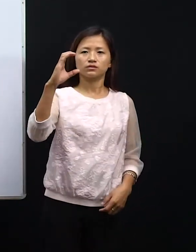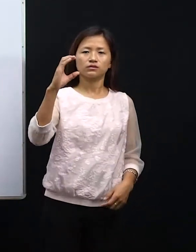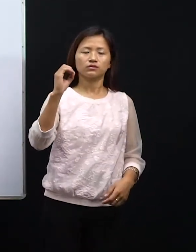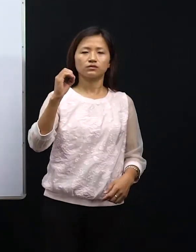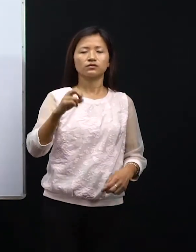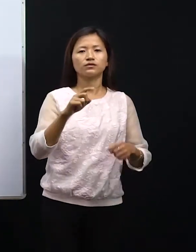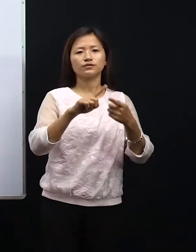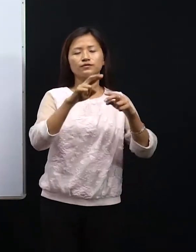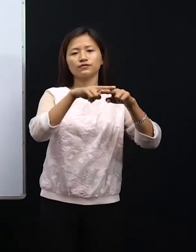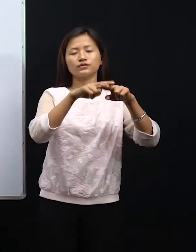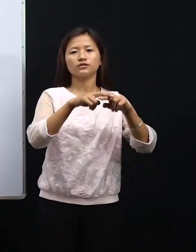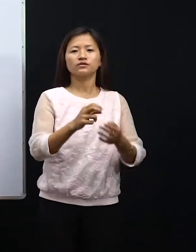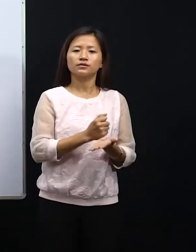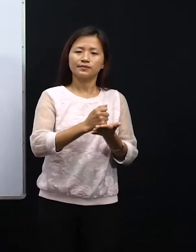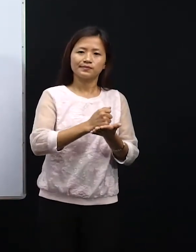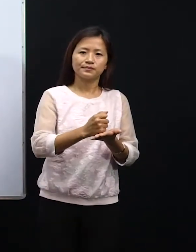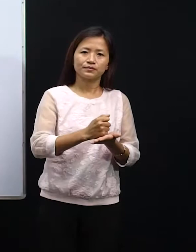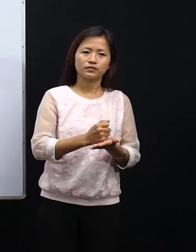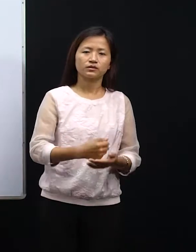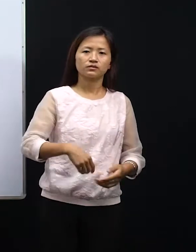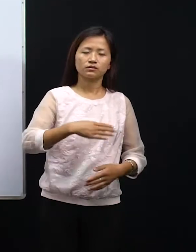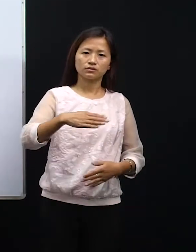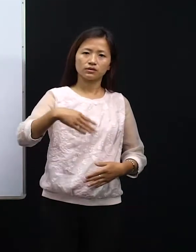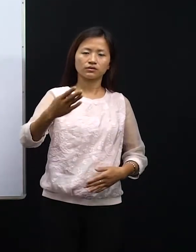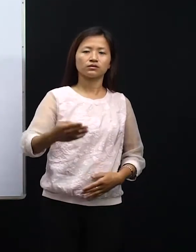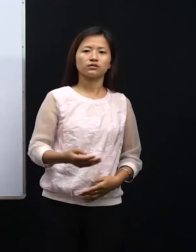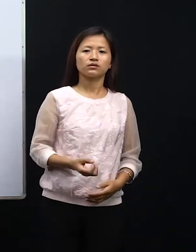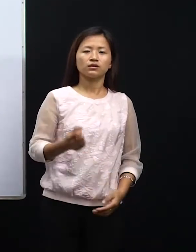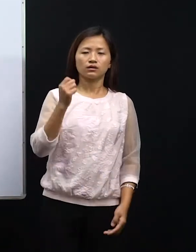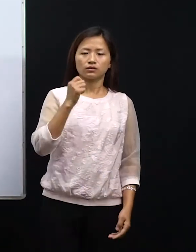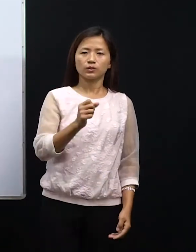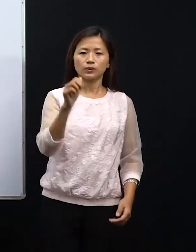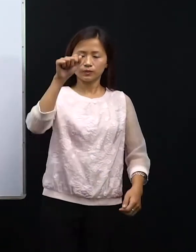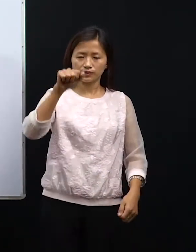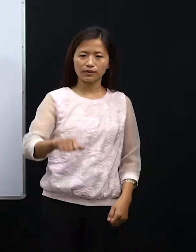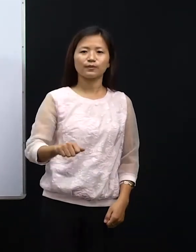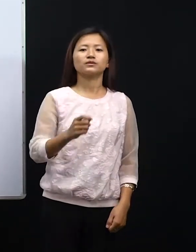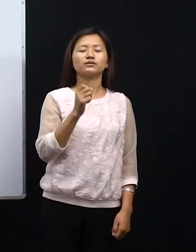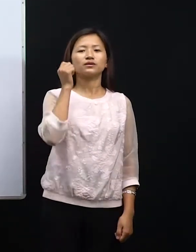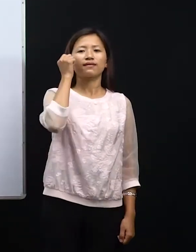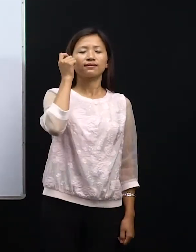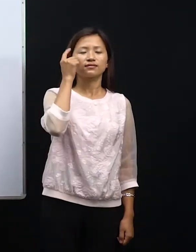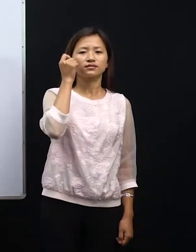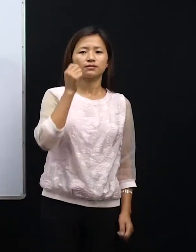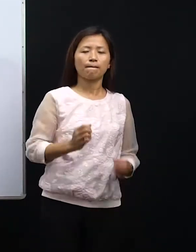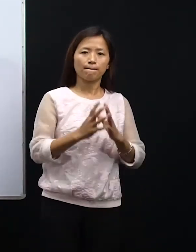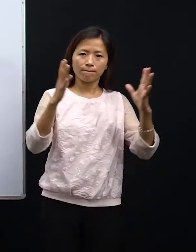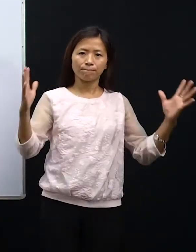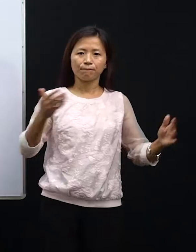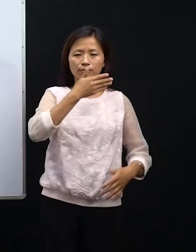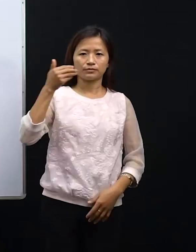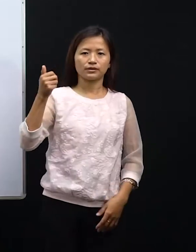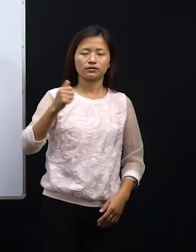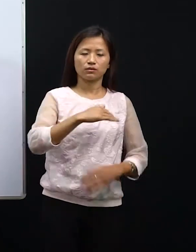you practice the rest of the questions, you'll be able to understand much better. They are all